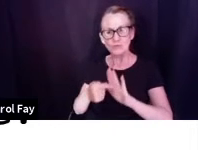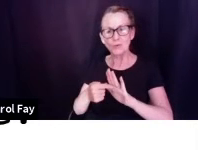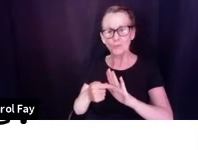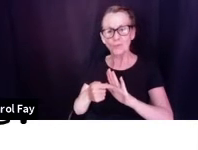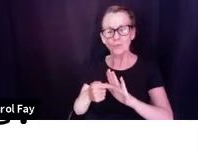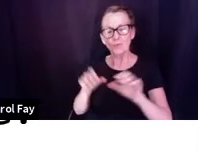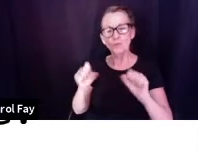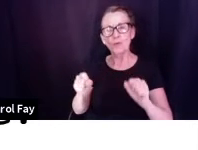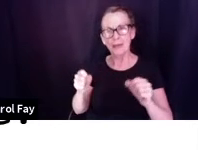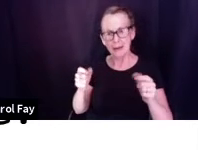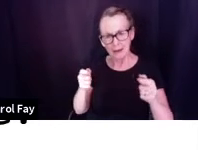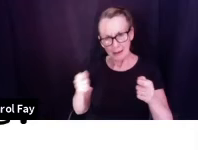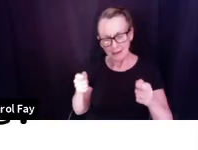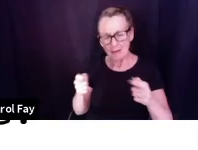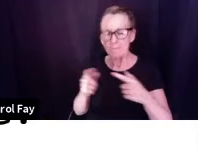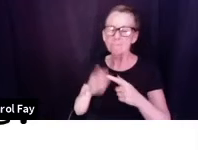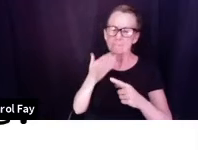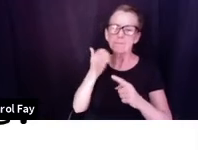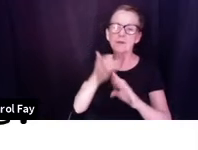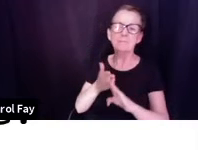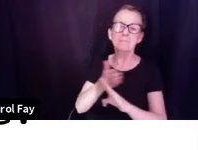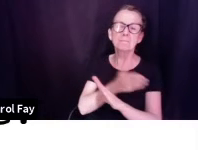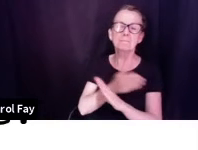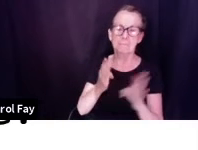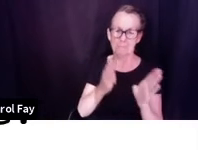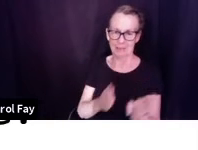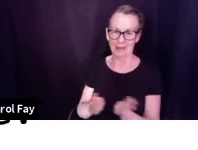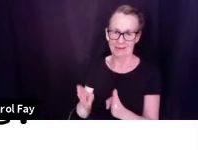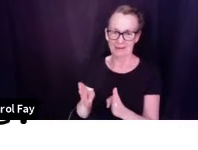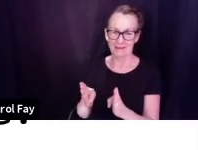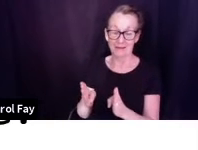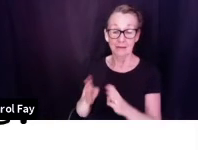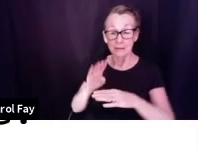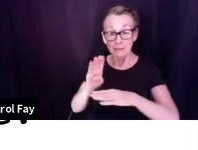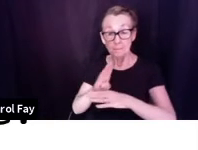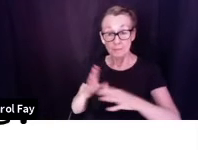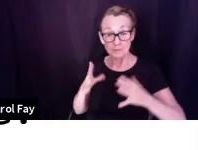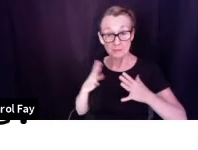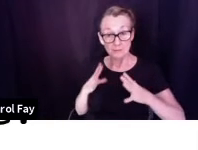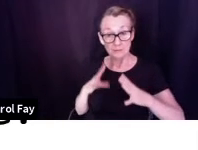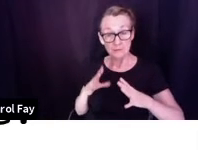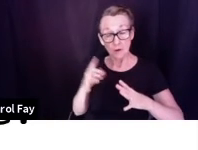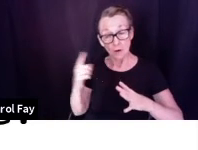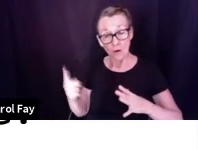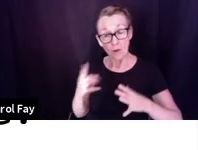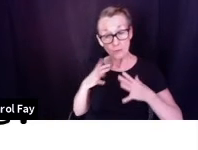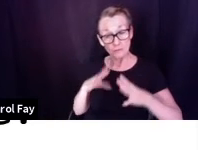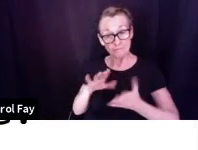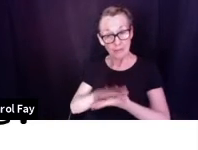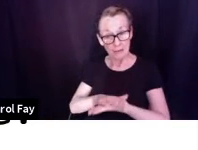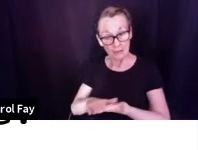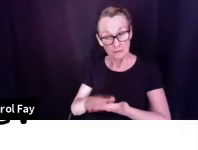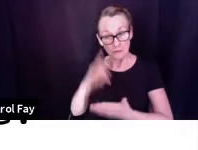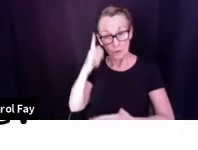more planning is best. And so business attire, always dress up and look